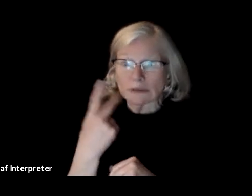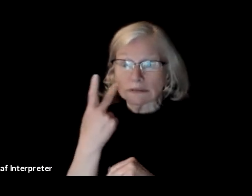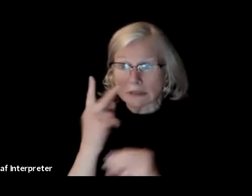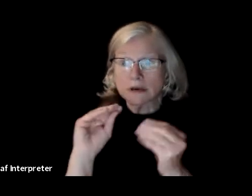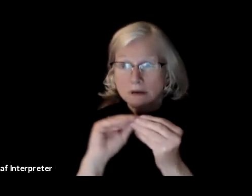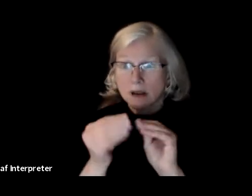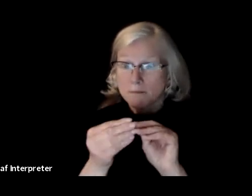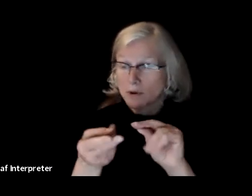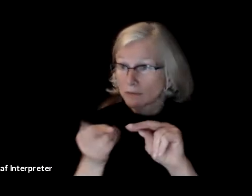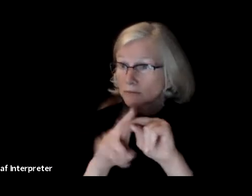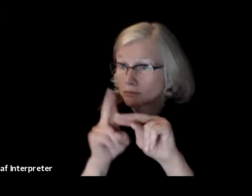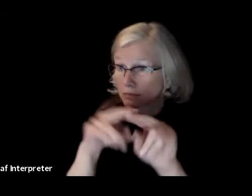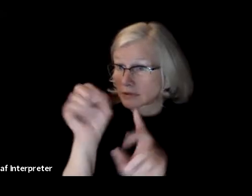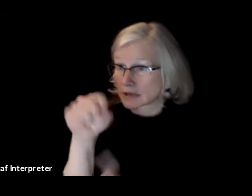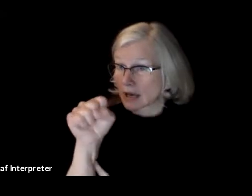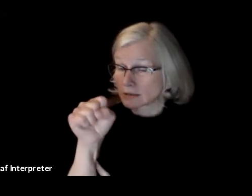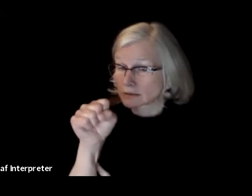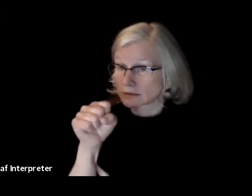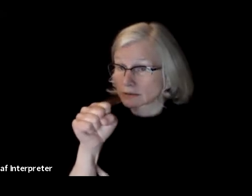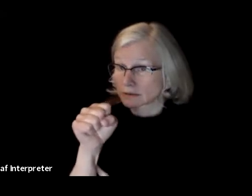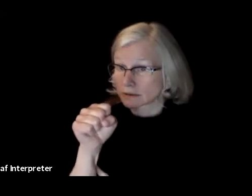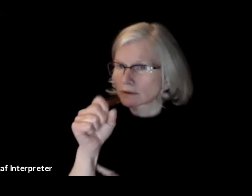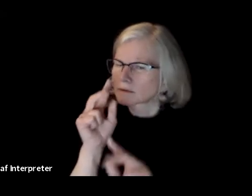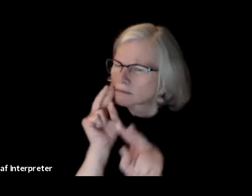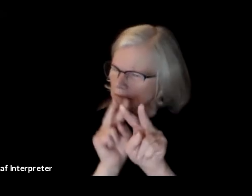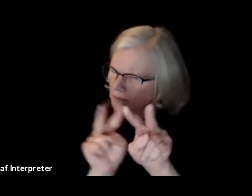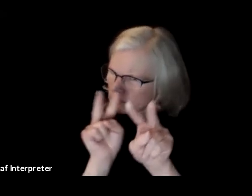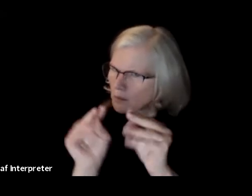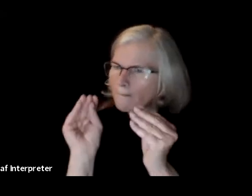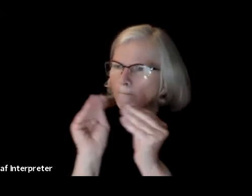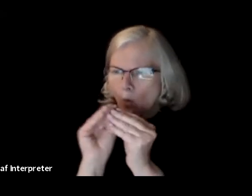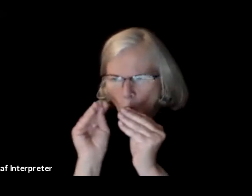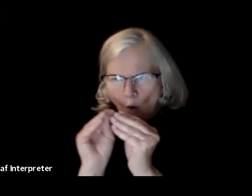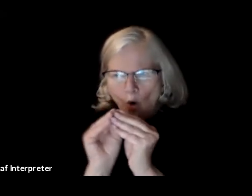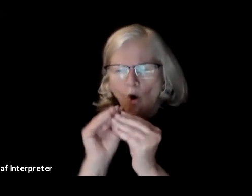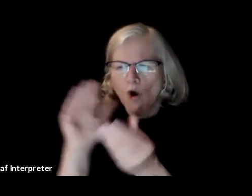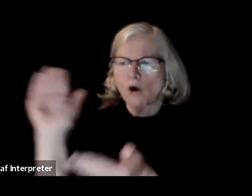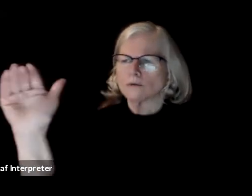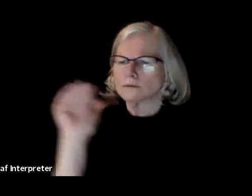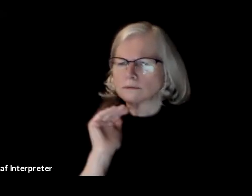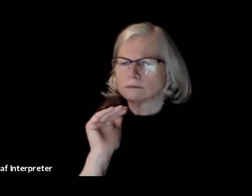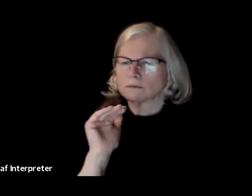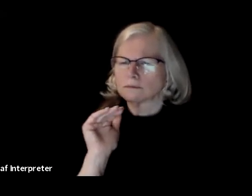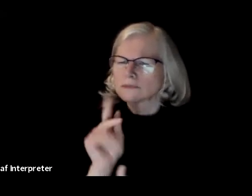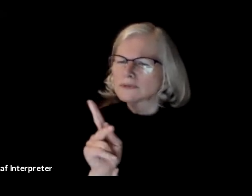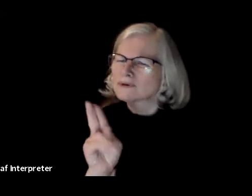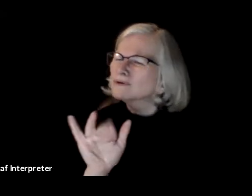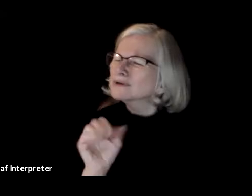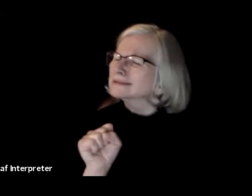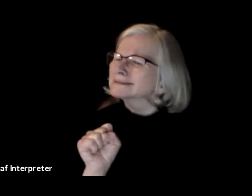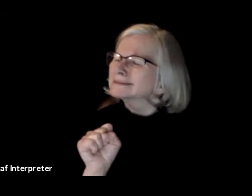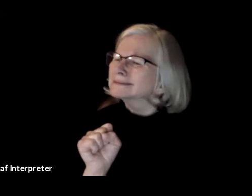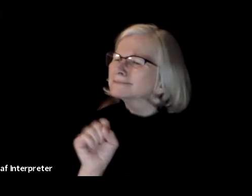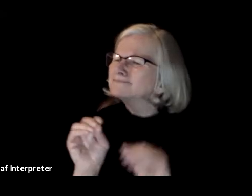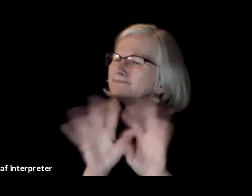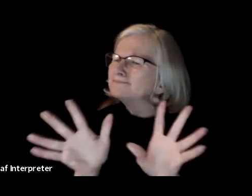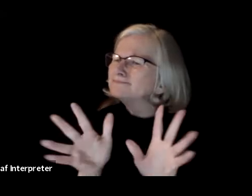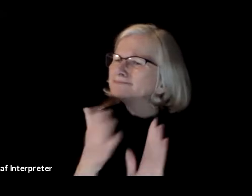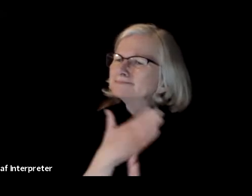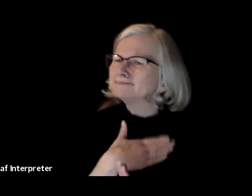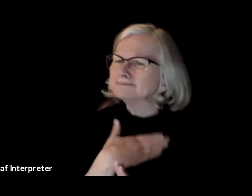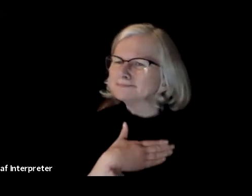and I think we're looking forward to that continuing. Chris, what can you share about kind of aggregate numbers? Sure.